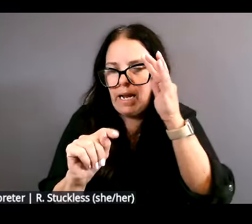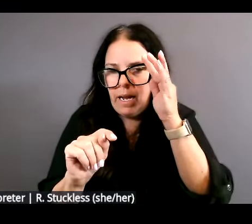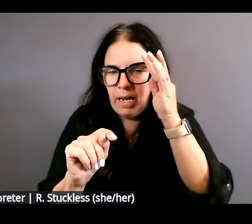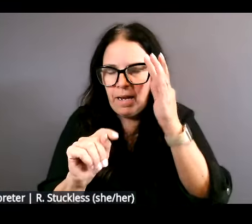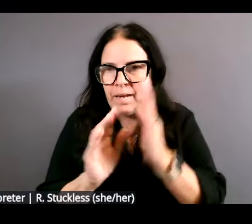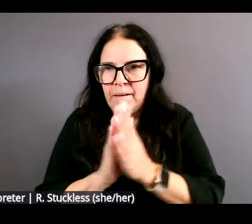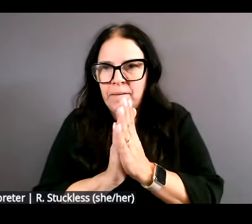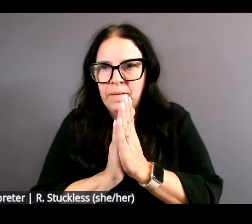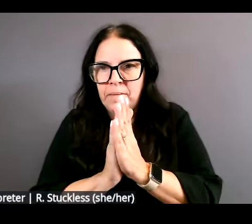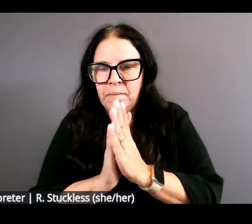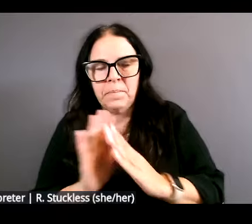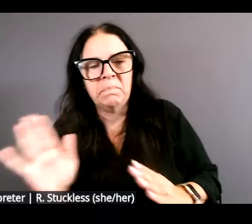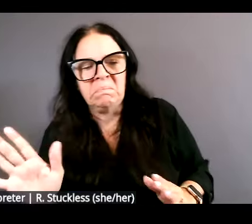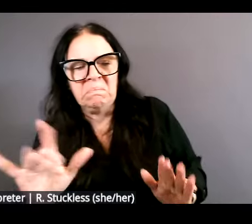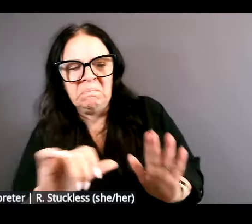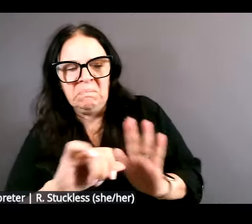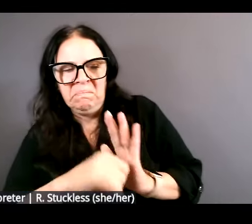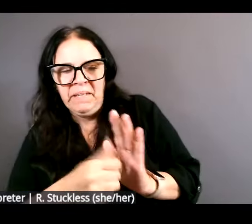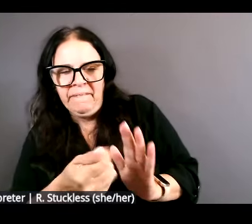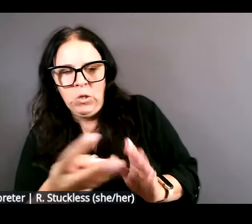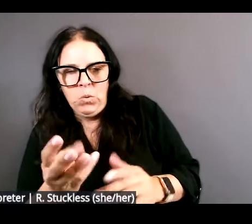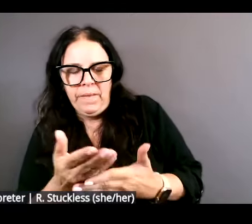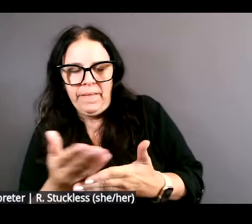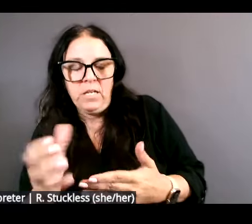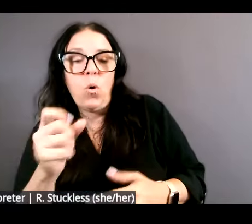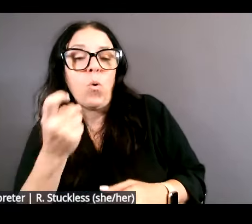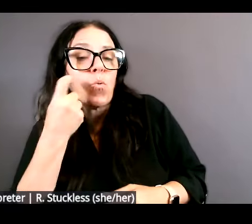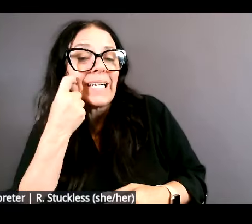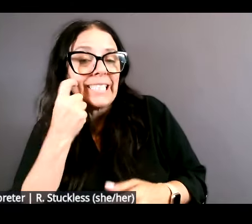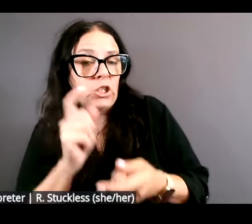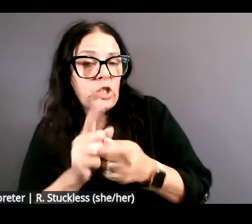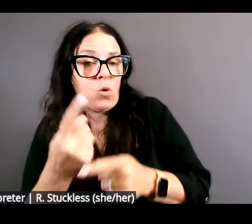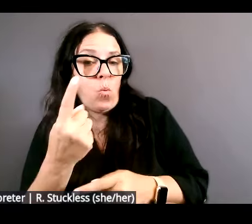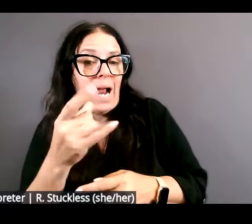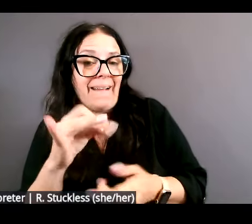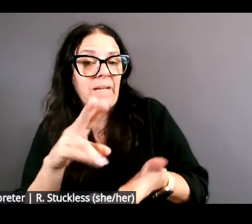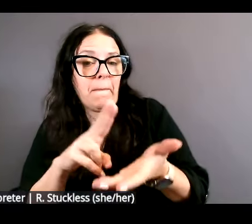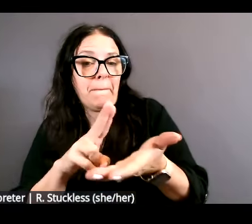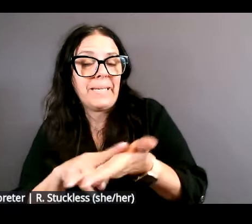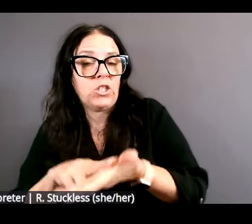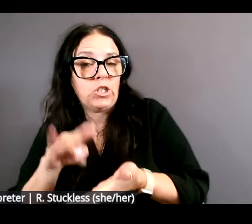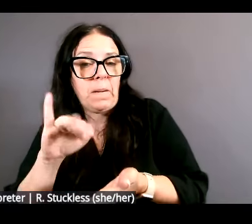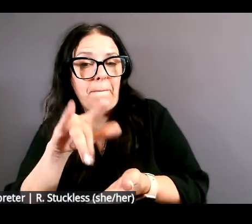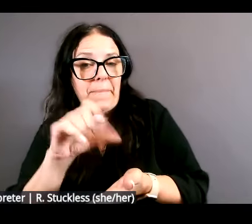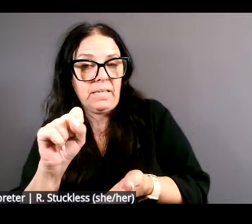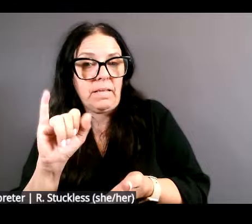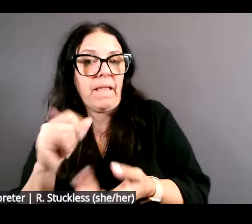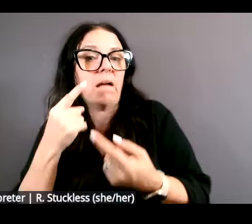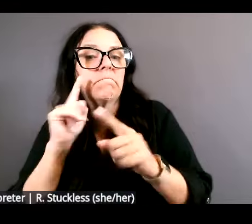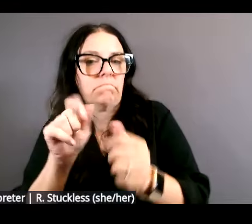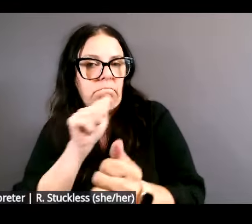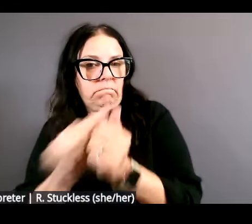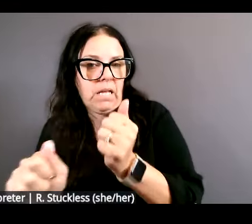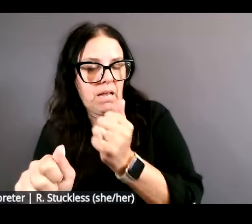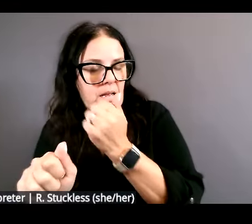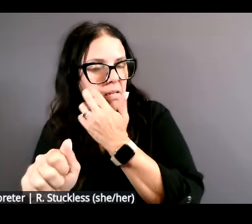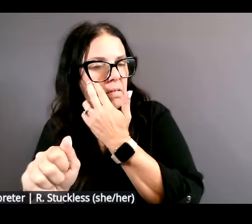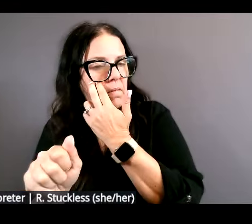So a couple of things. In a recent change, one of the petition bills that made it through that we did